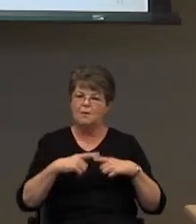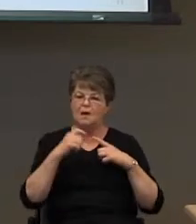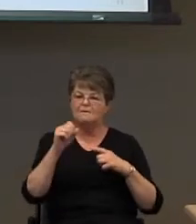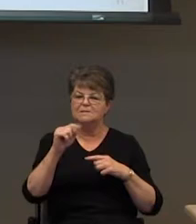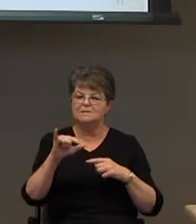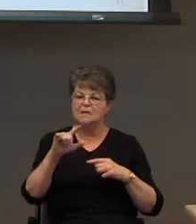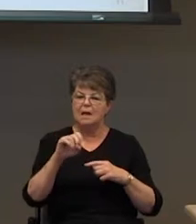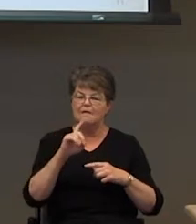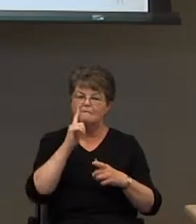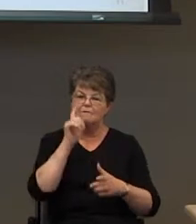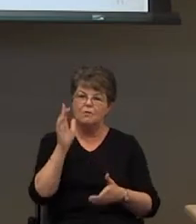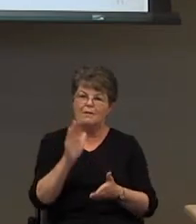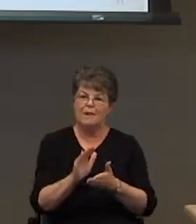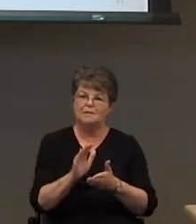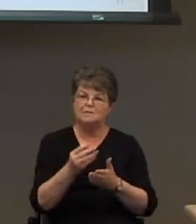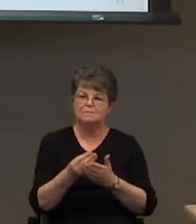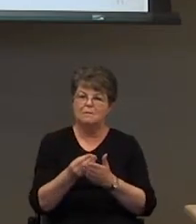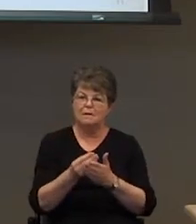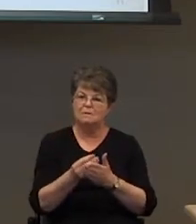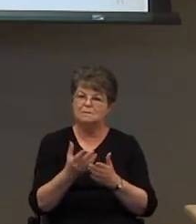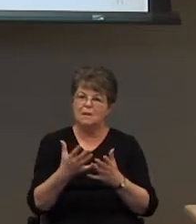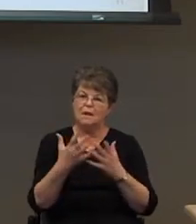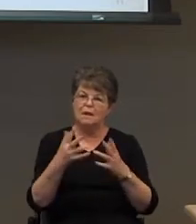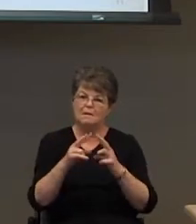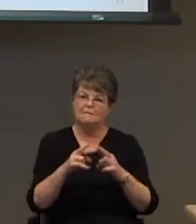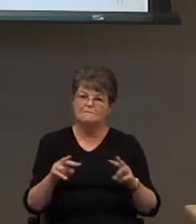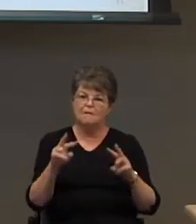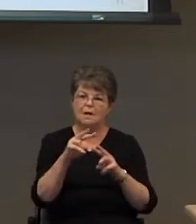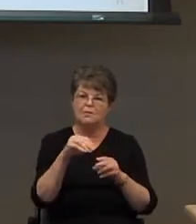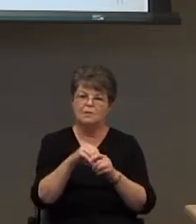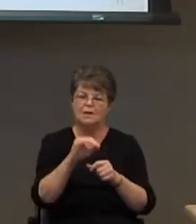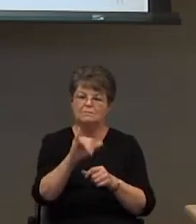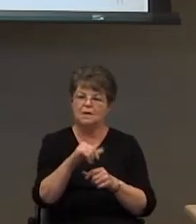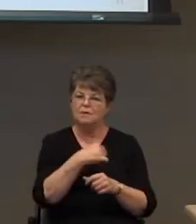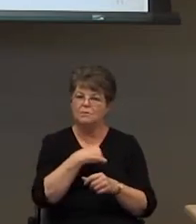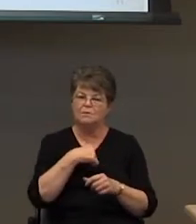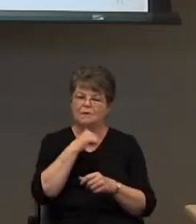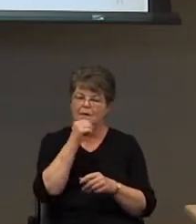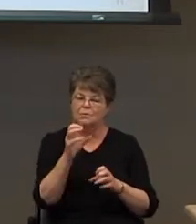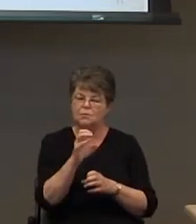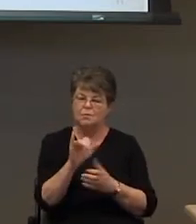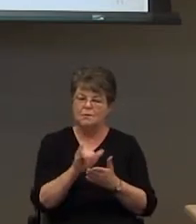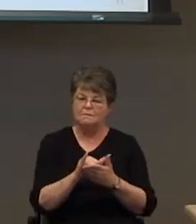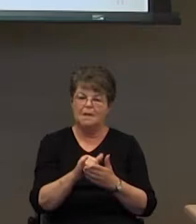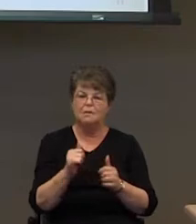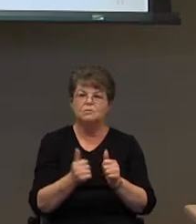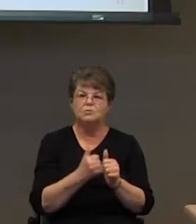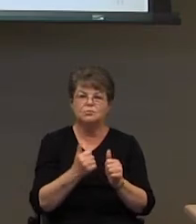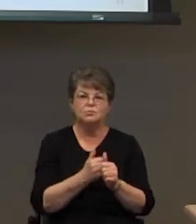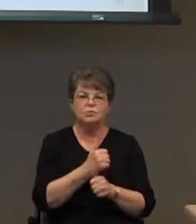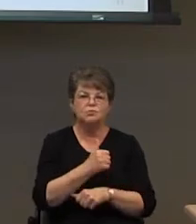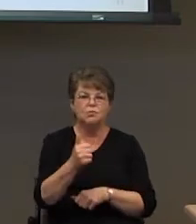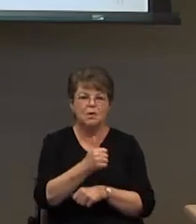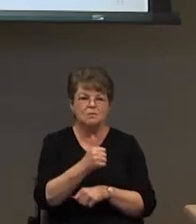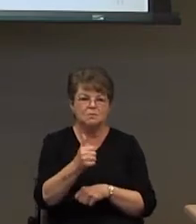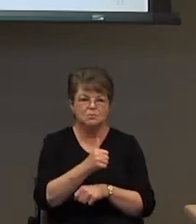money. There's a lot of value to that in terms of selling that part of it. That's one thing we're not really doing right now. Pursue transportation-focused economic